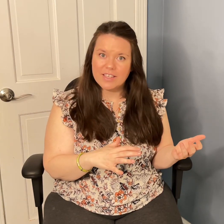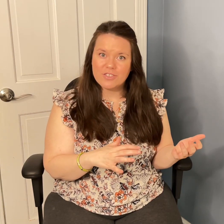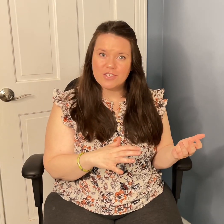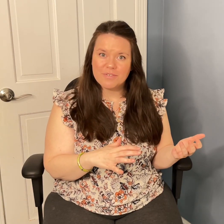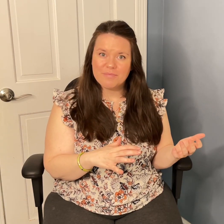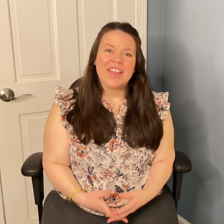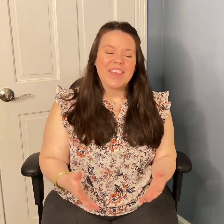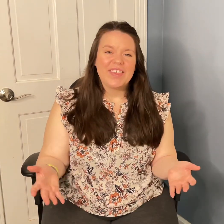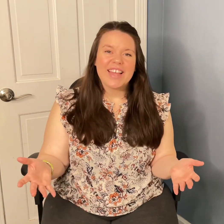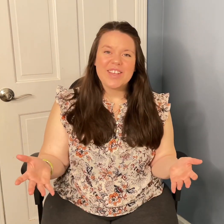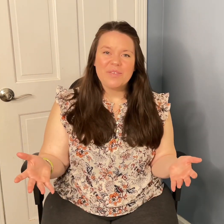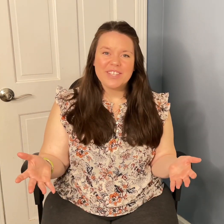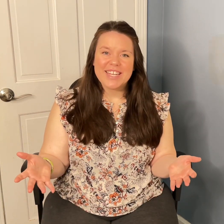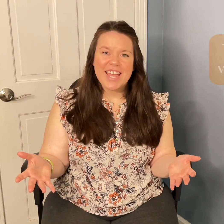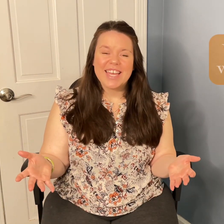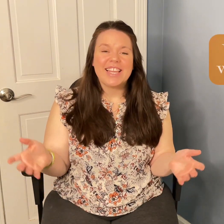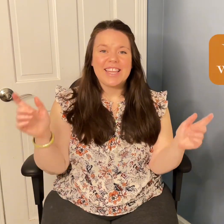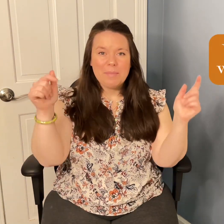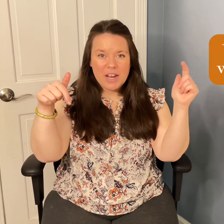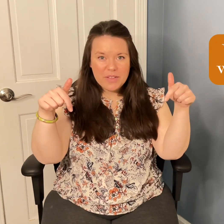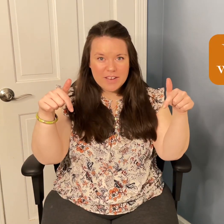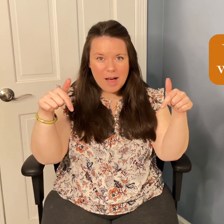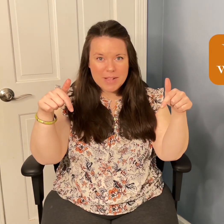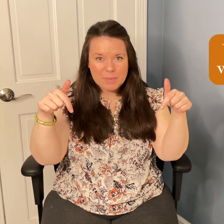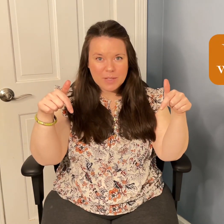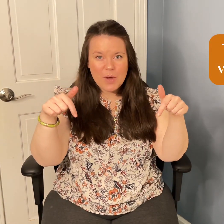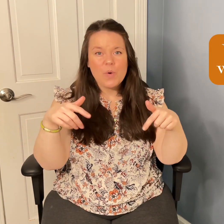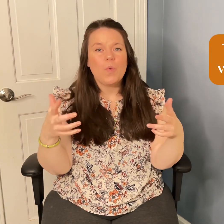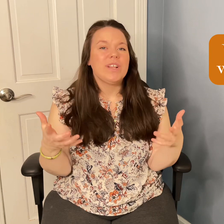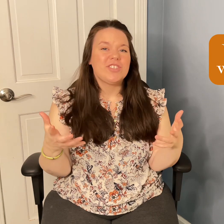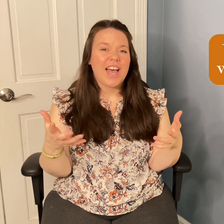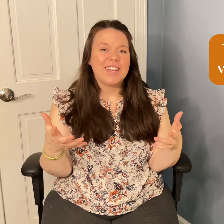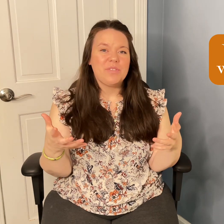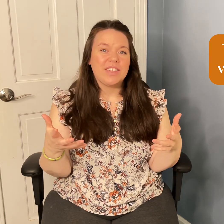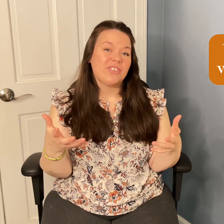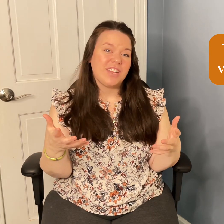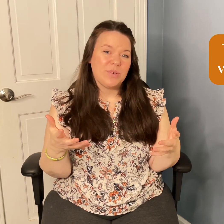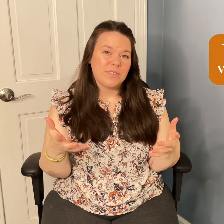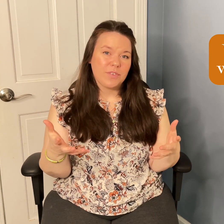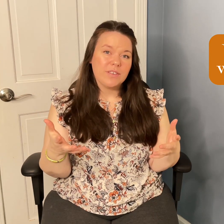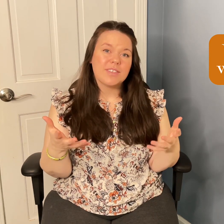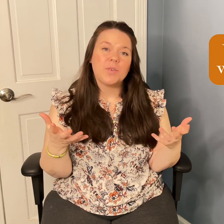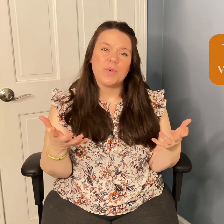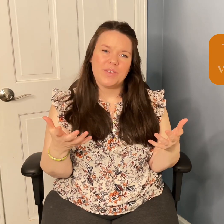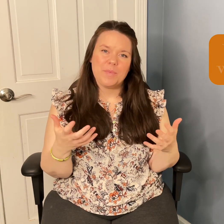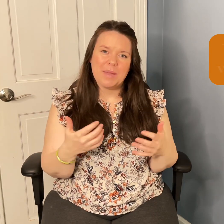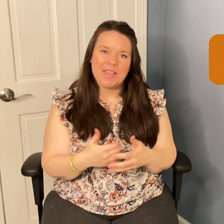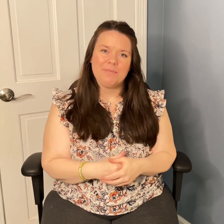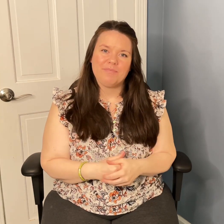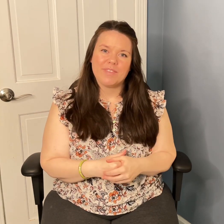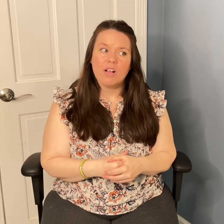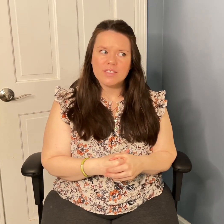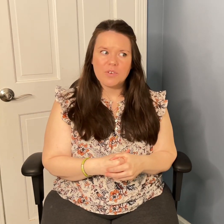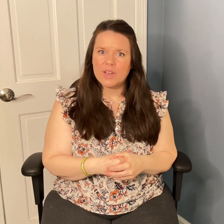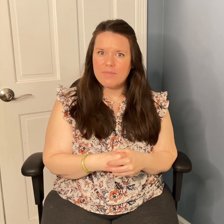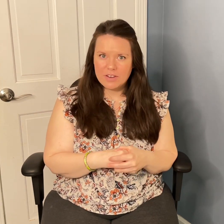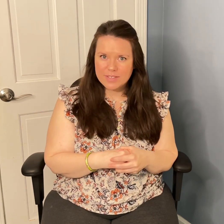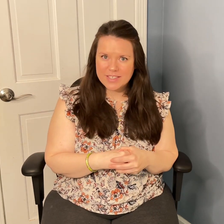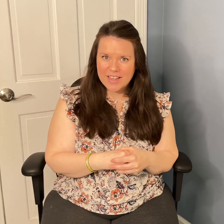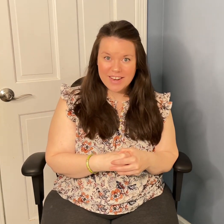English. That's all for today. Let me know in the comments below which sign you think you're going to use first with your baby. Also, if there's a sign that I